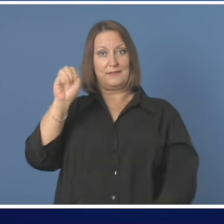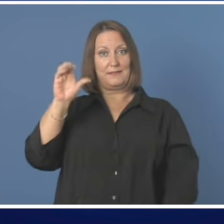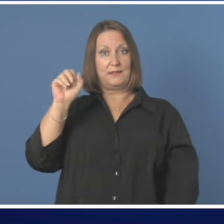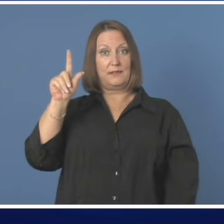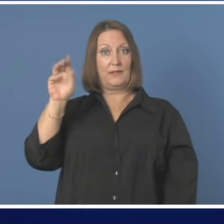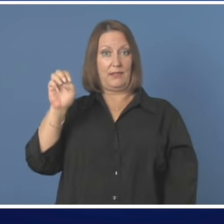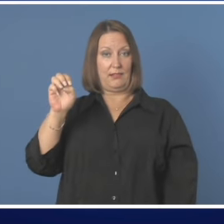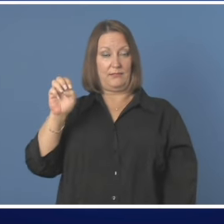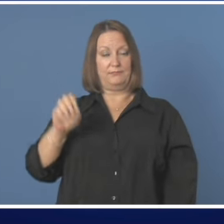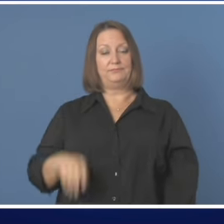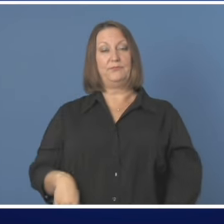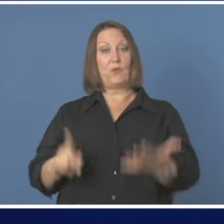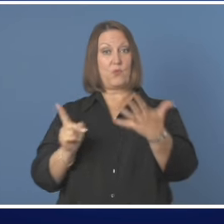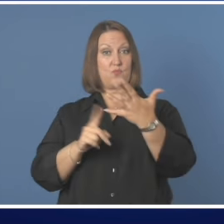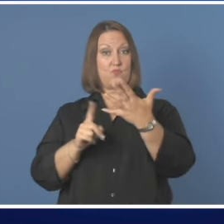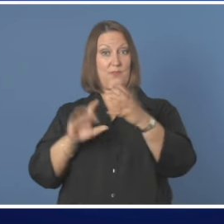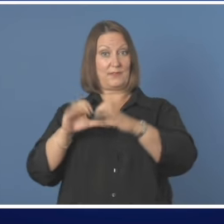Category 1.